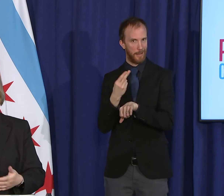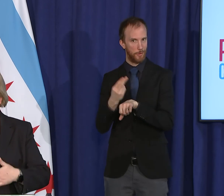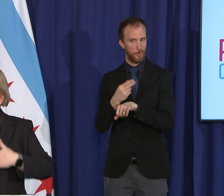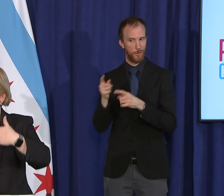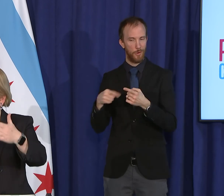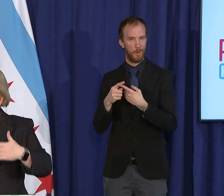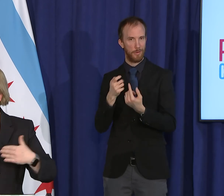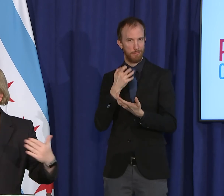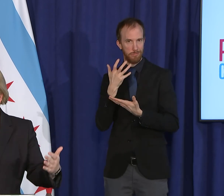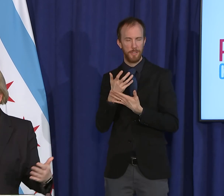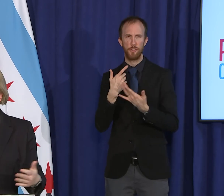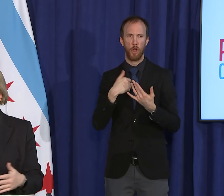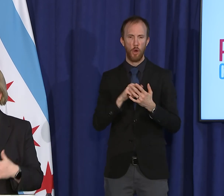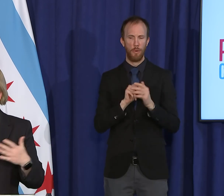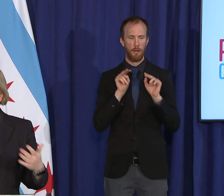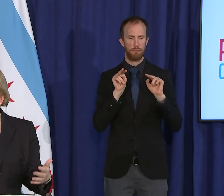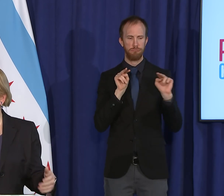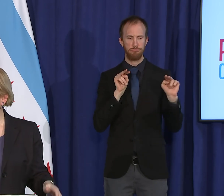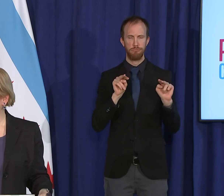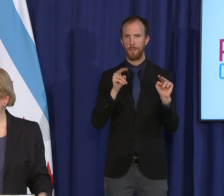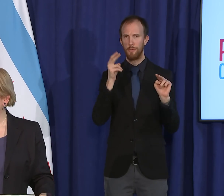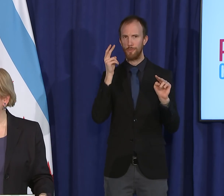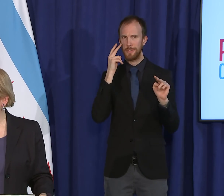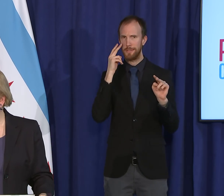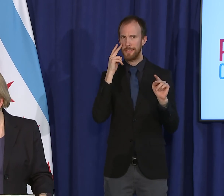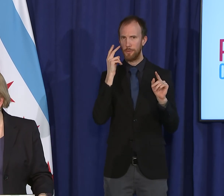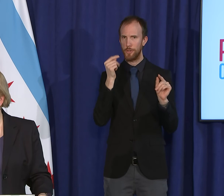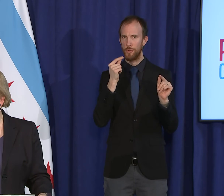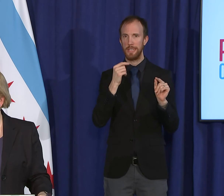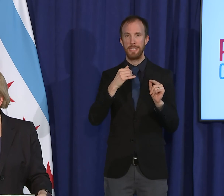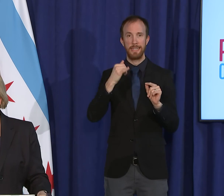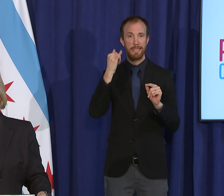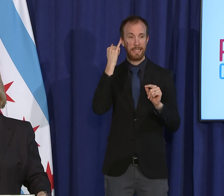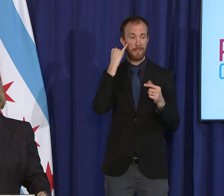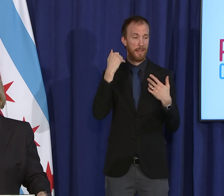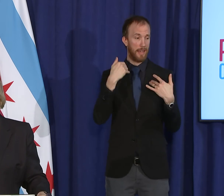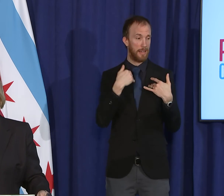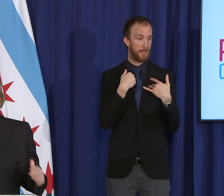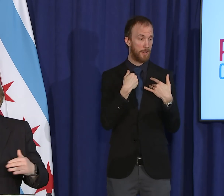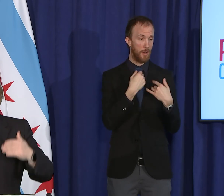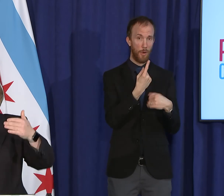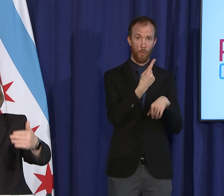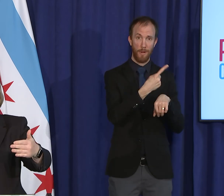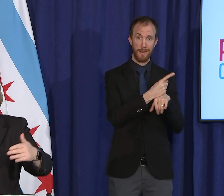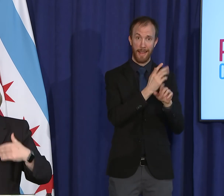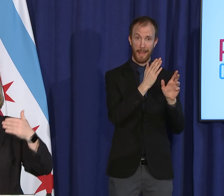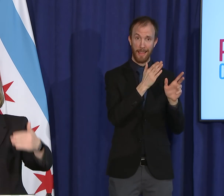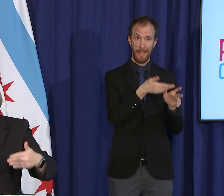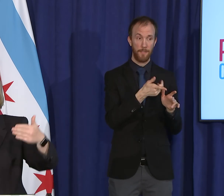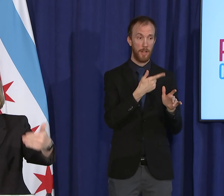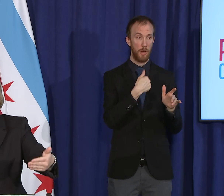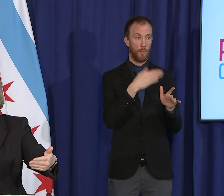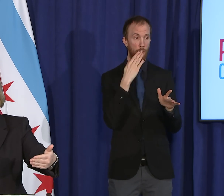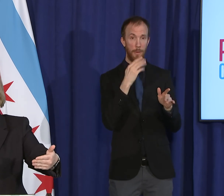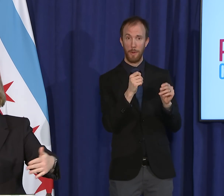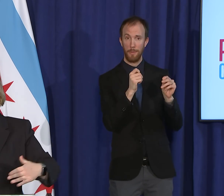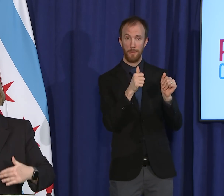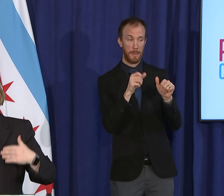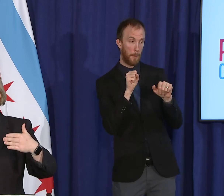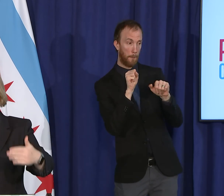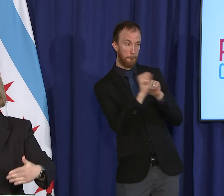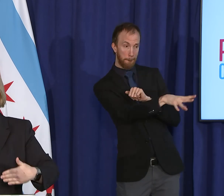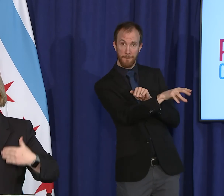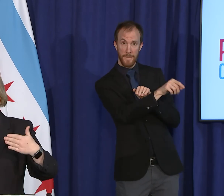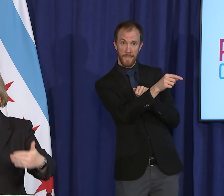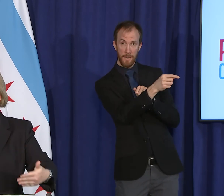the city level where we're pushing out vaccine, we will push the vaccine that has 1 day of use left on it to sites that we know will use it all at the beginning of the